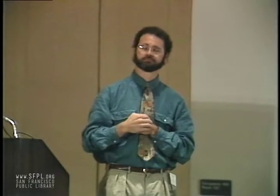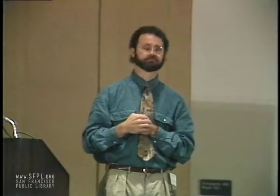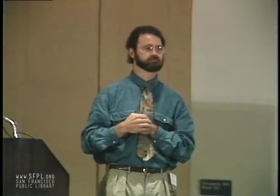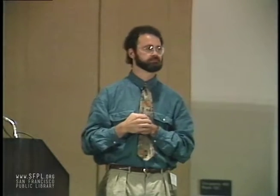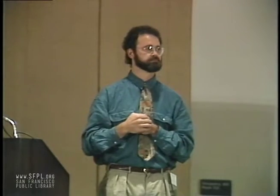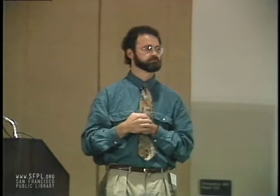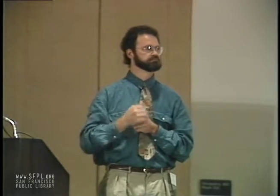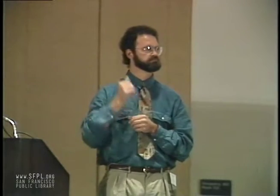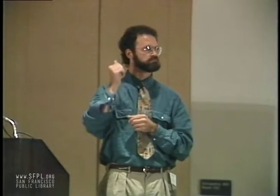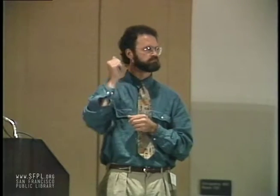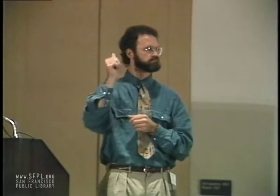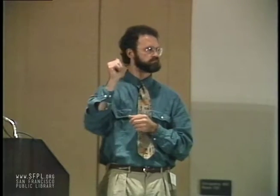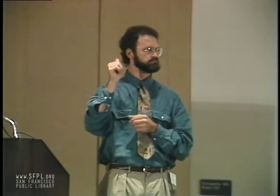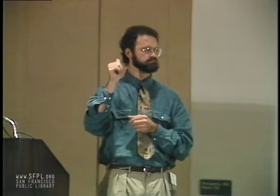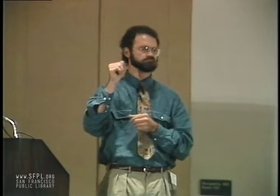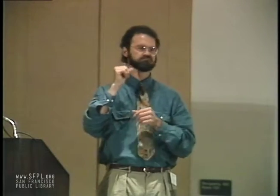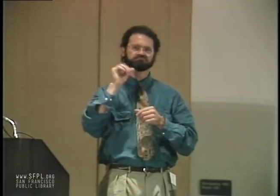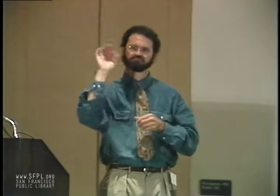There is a man named De La Paix.